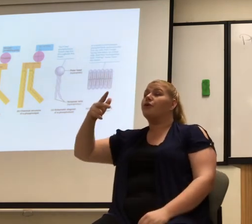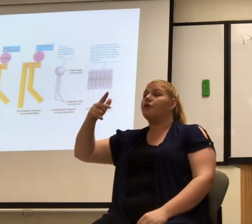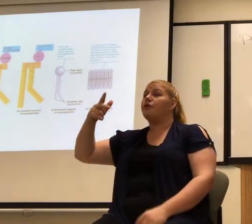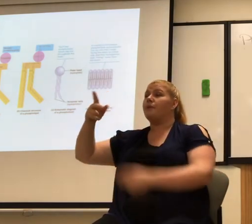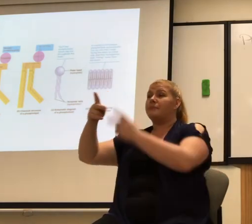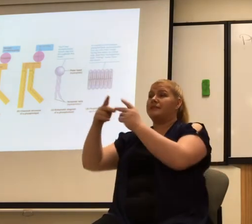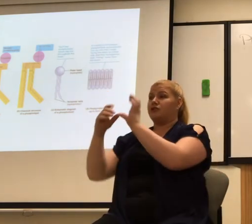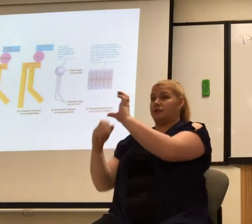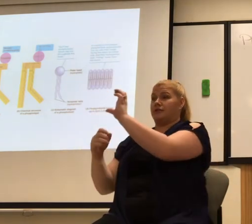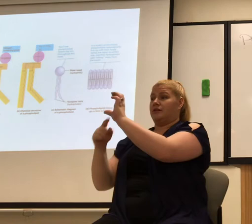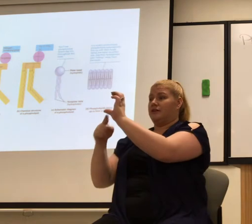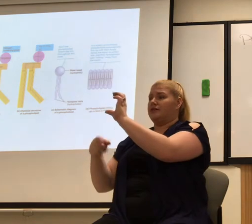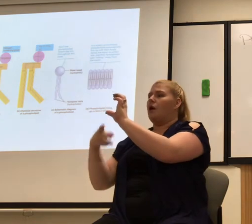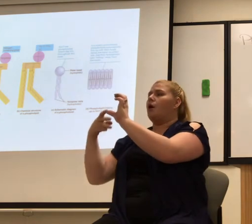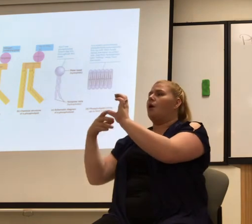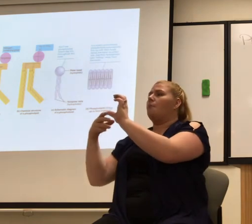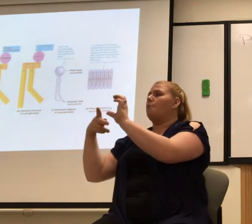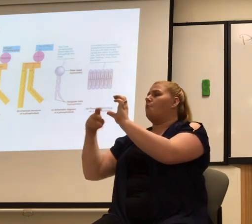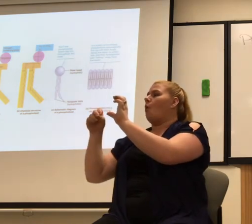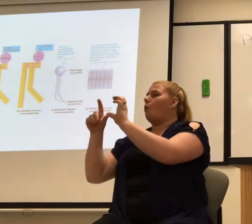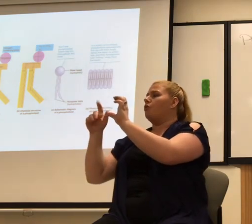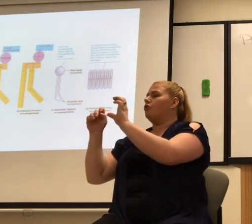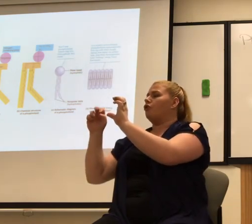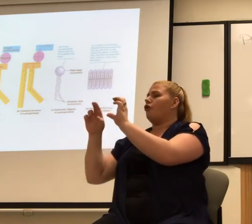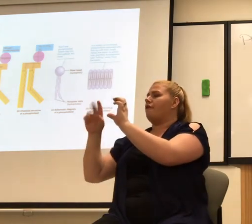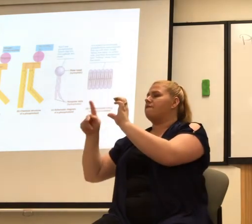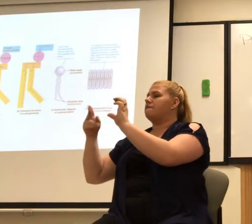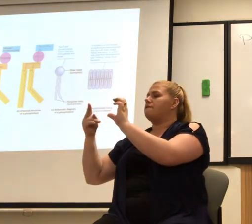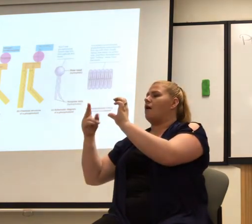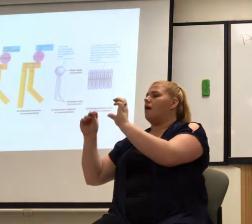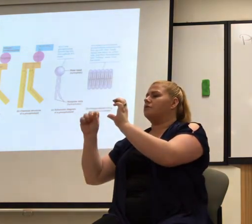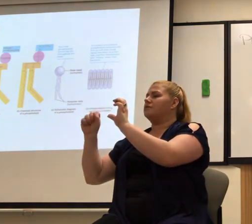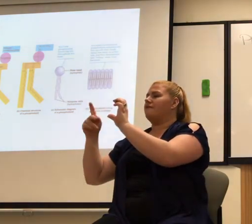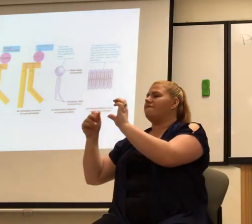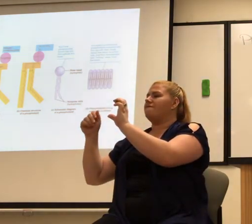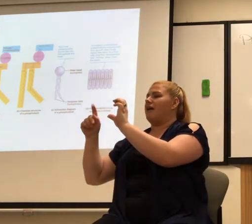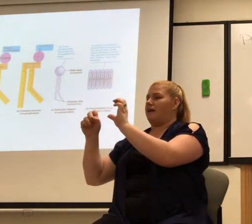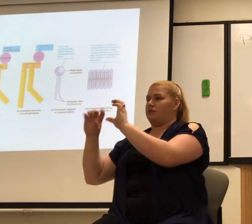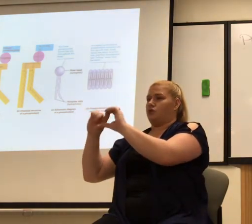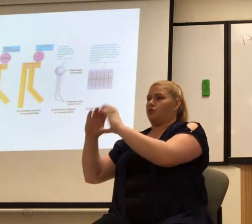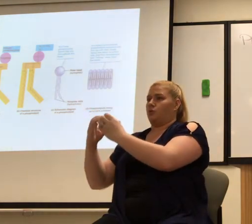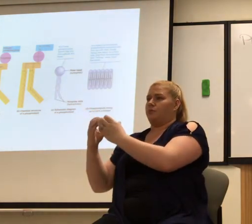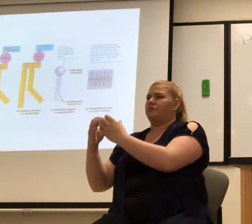group. I'll put P for phosphate.